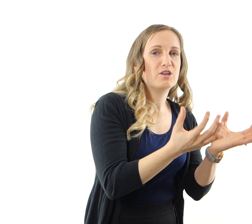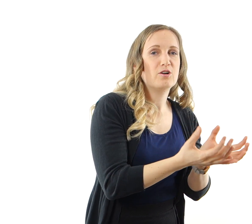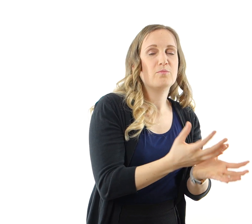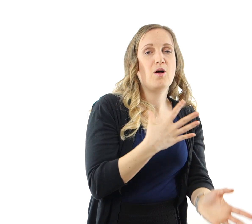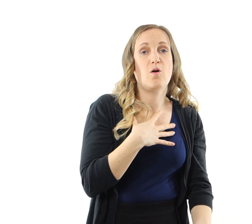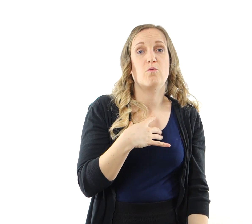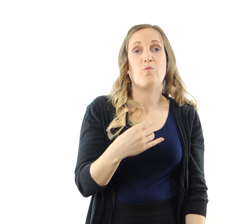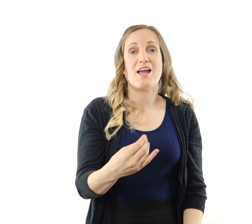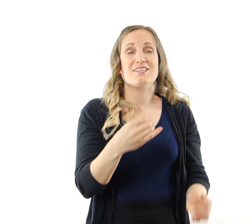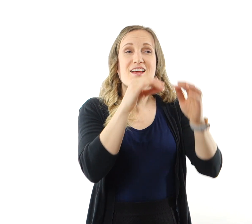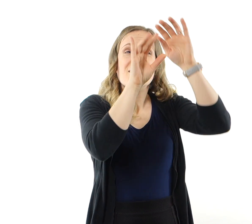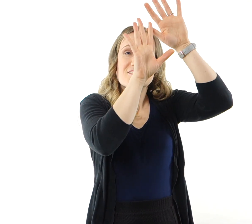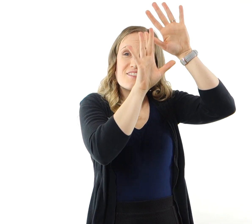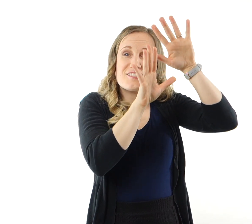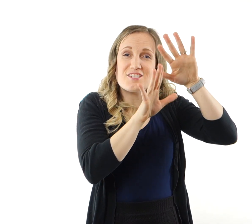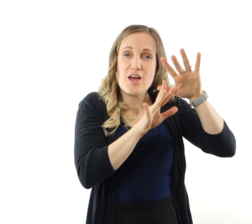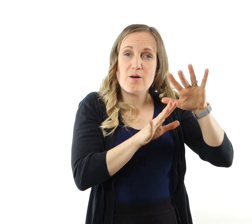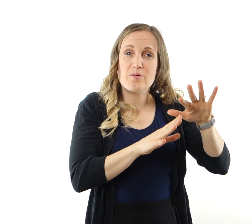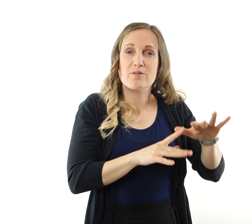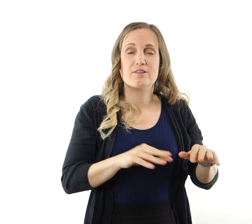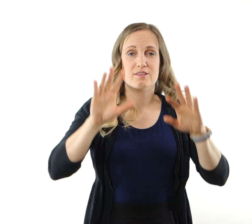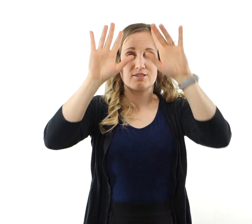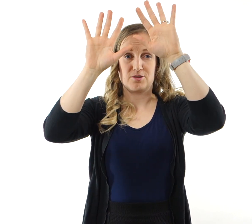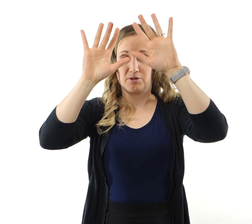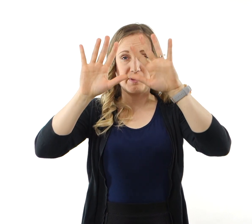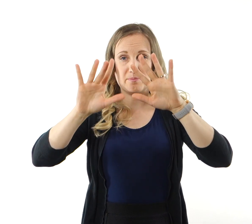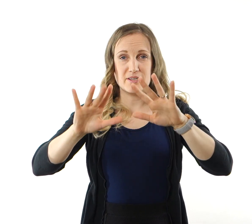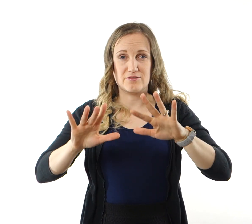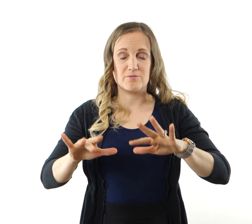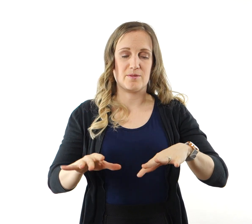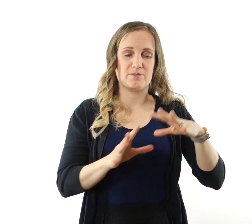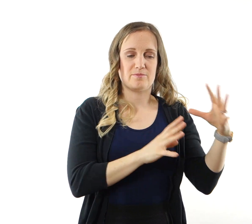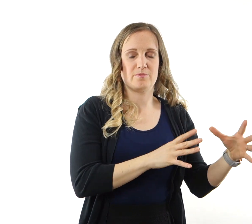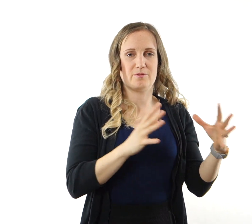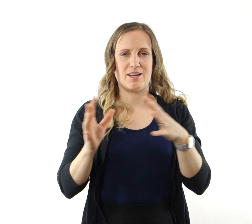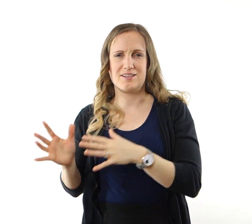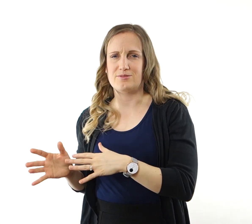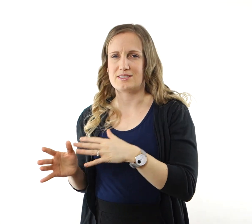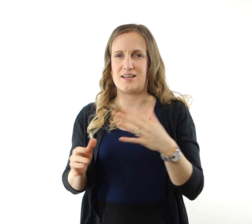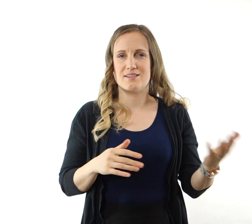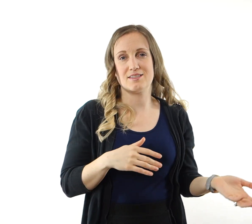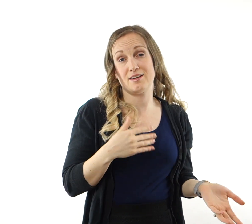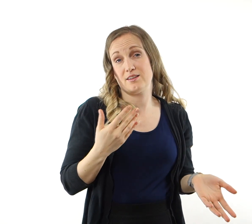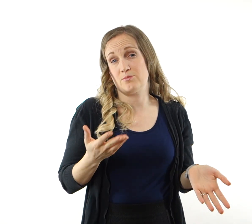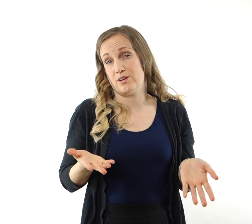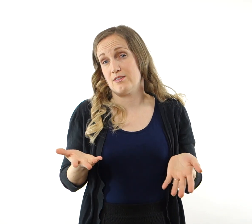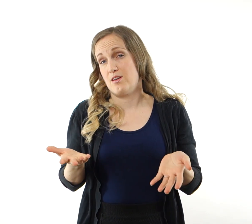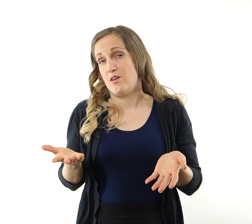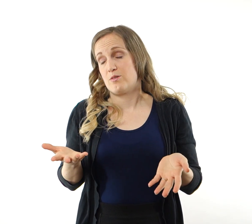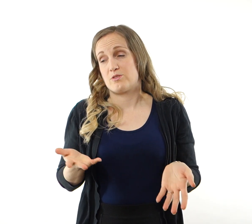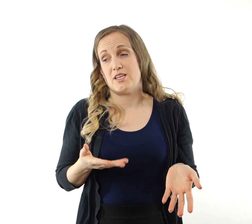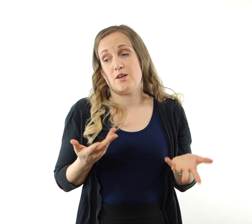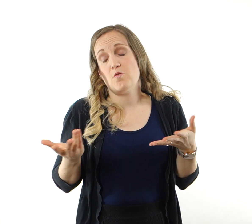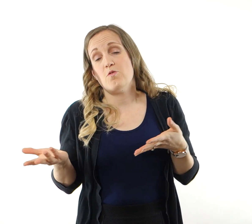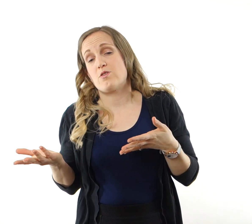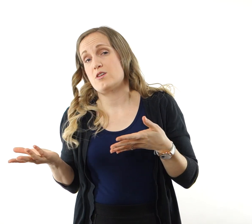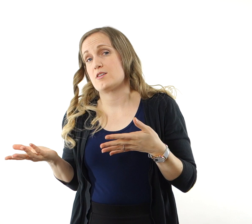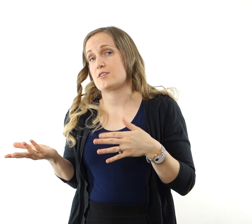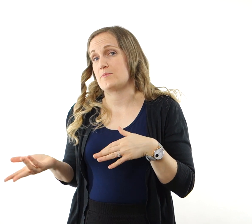globe, white, snow. Snow can be up here if you want, but remember we're kind of doing side to side because we're saying, or it could be